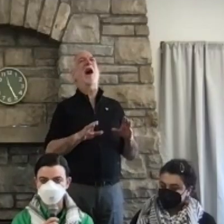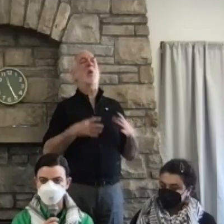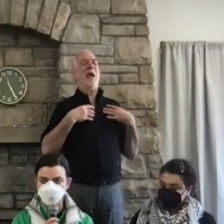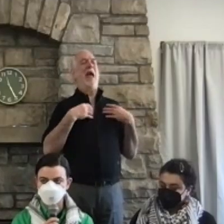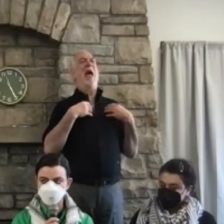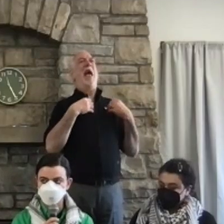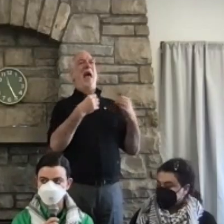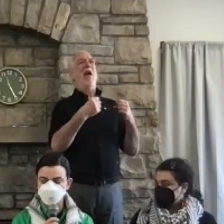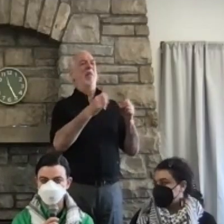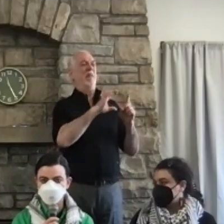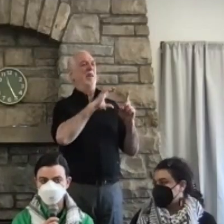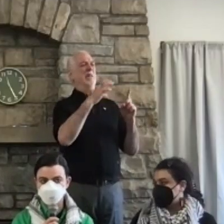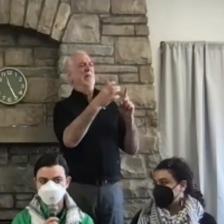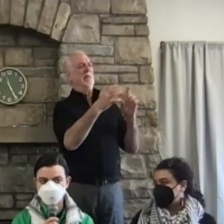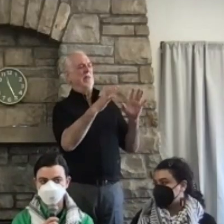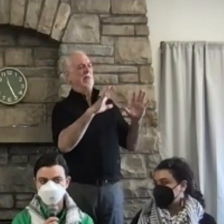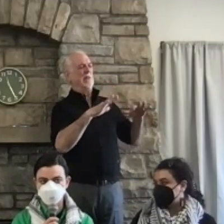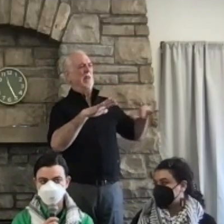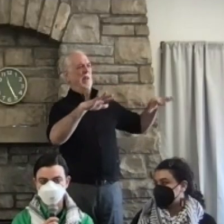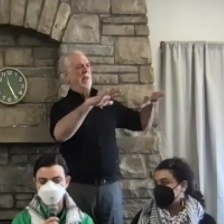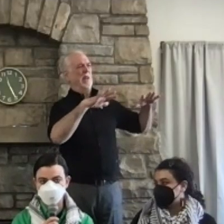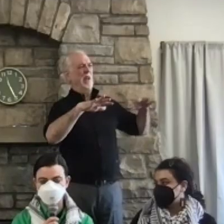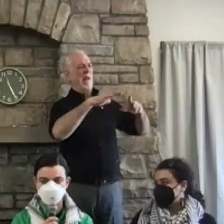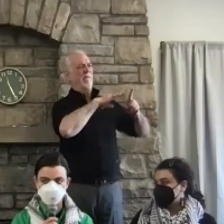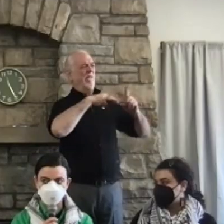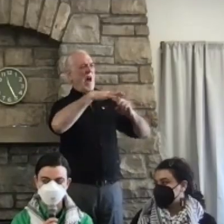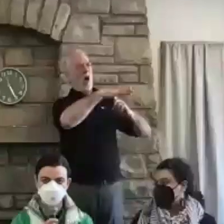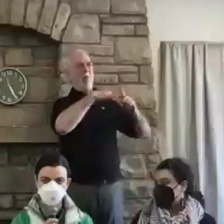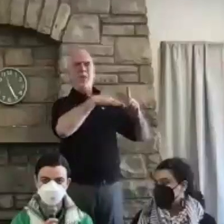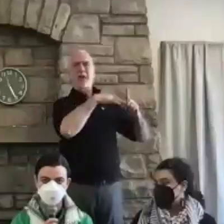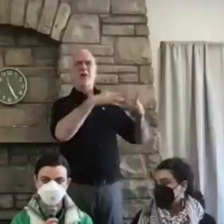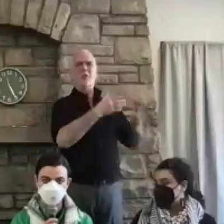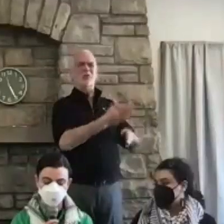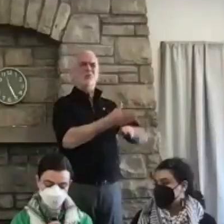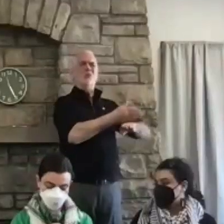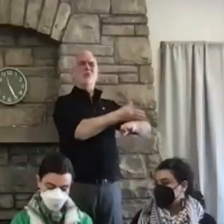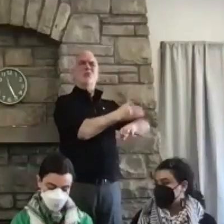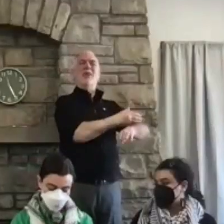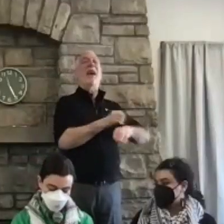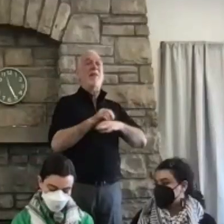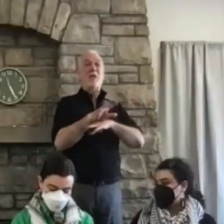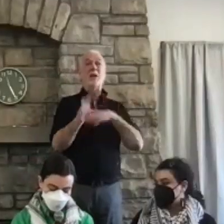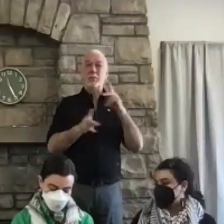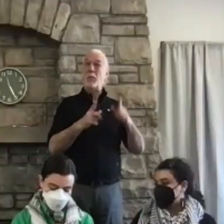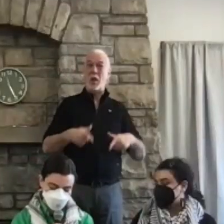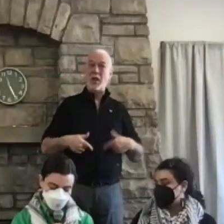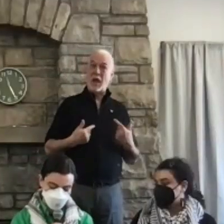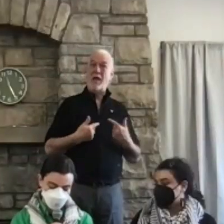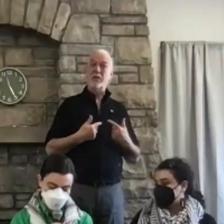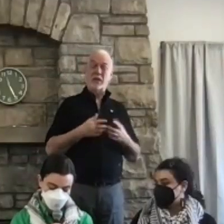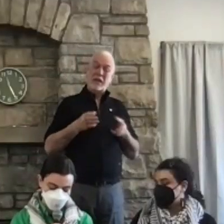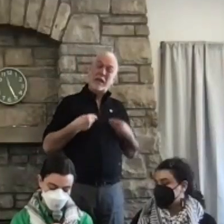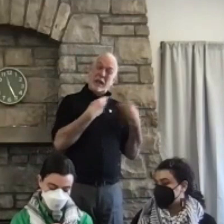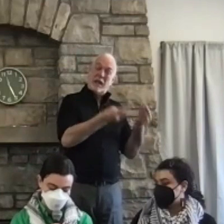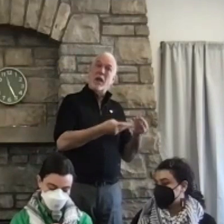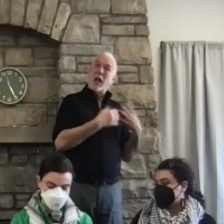is an issue of social justice, both in terms of every aspect of people's lives and also in healthcare. And